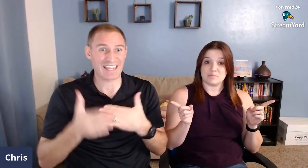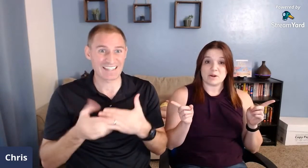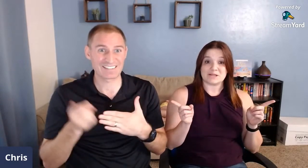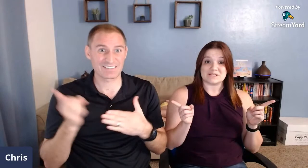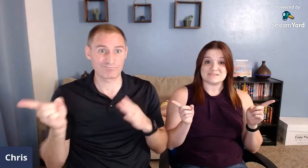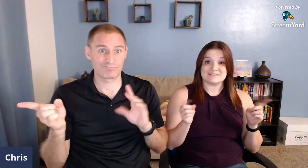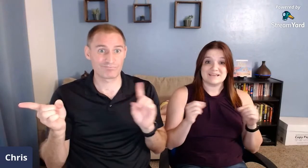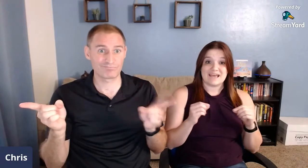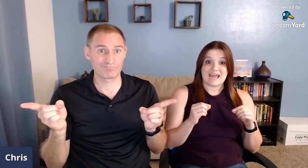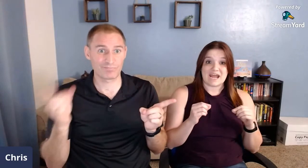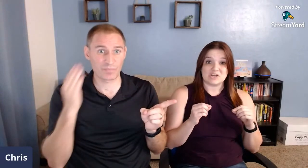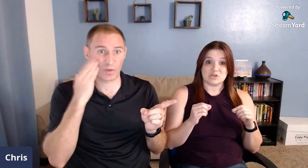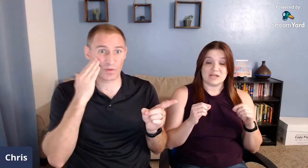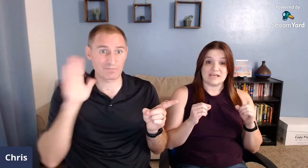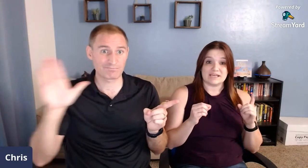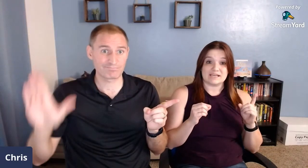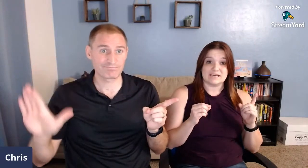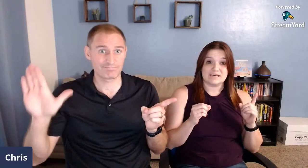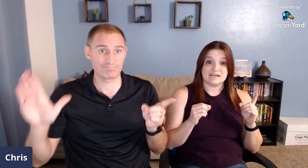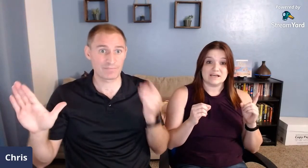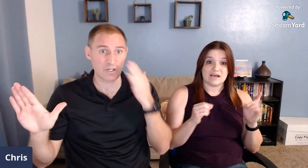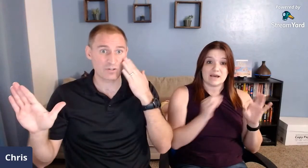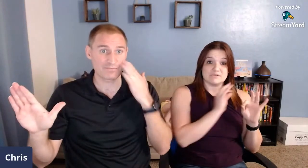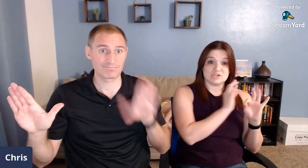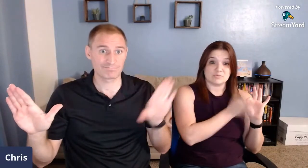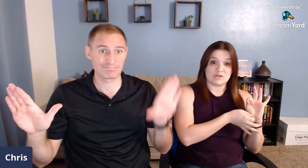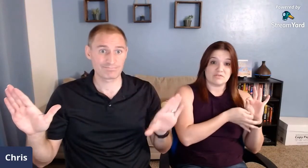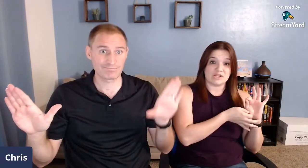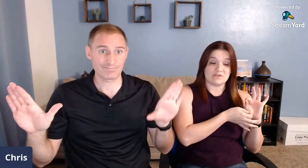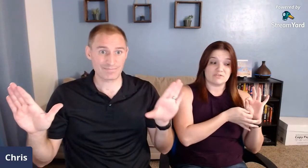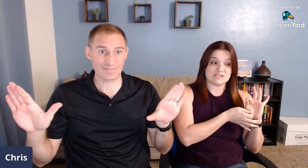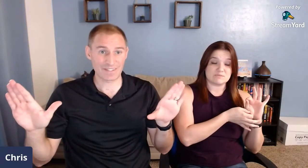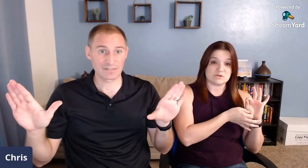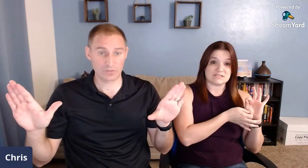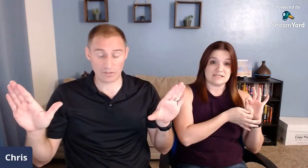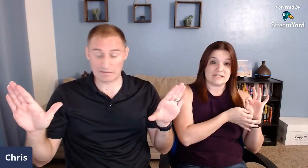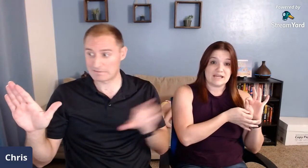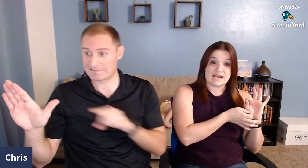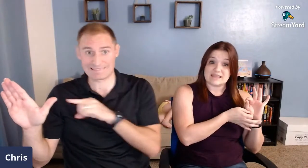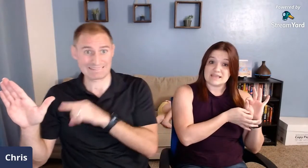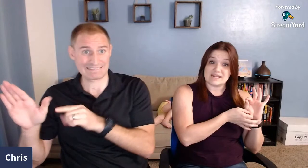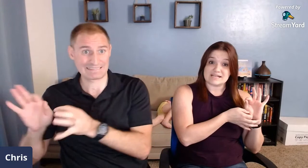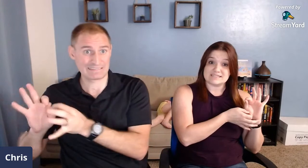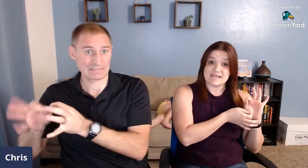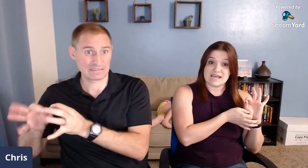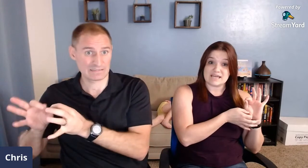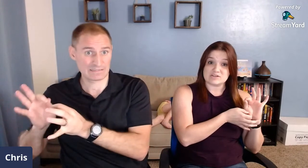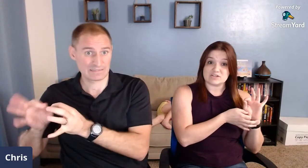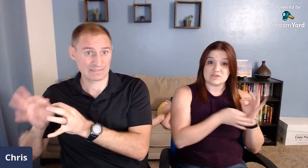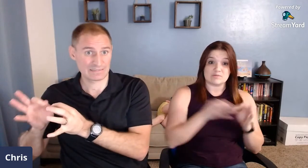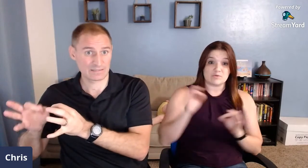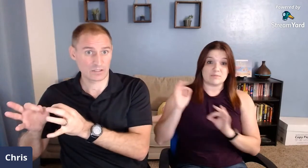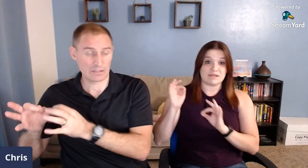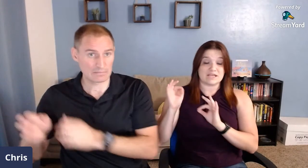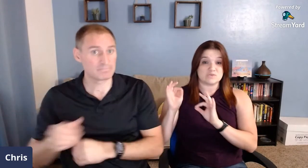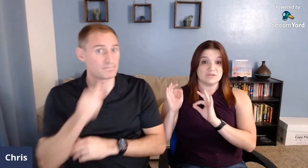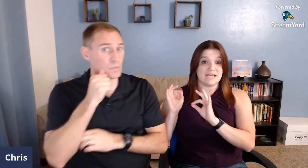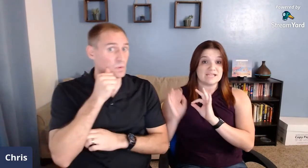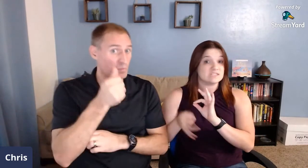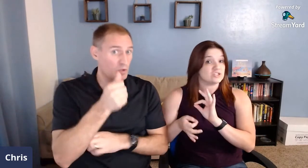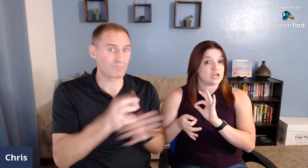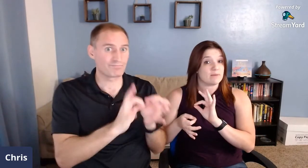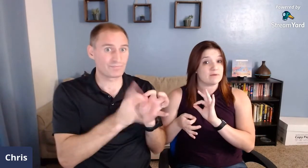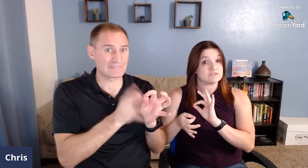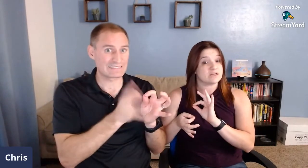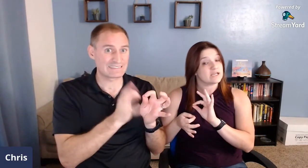maybe both parties. And you're like, I'm interpreting over here for this person, and then the next day there's another appointment that's